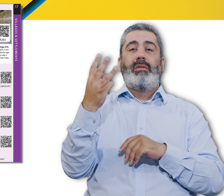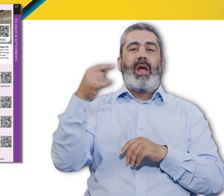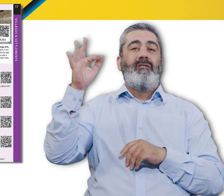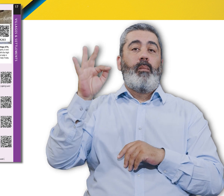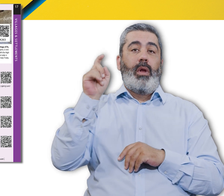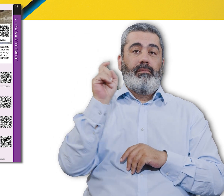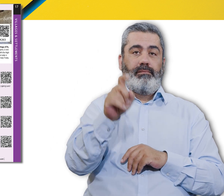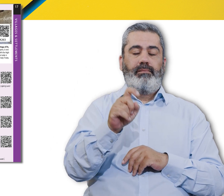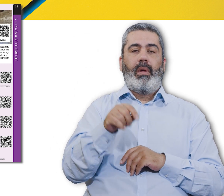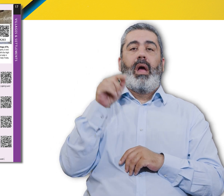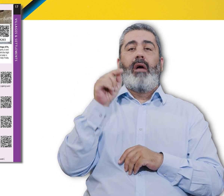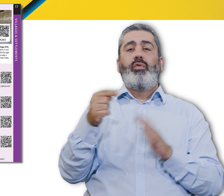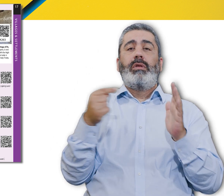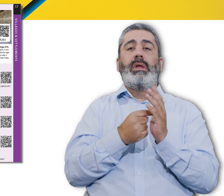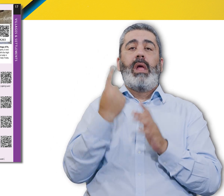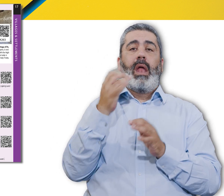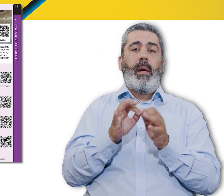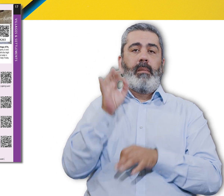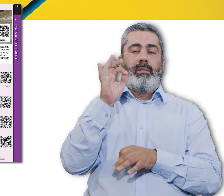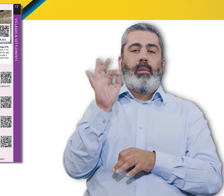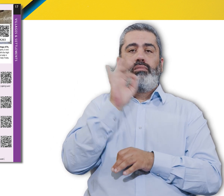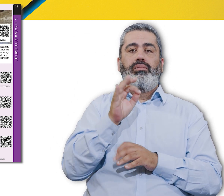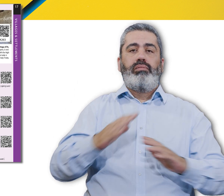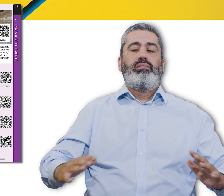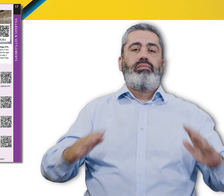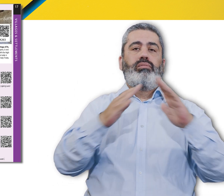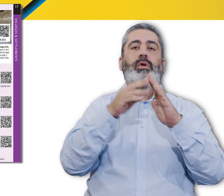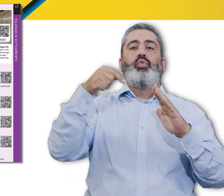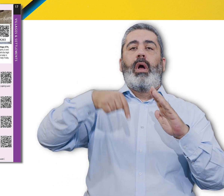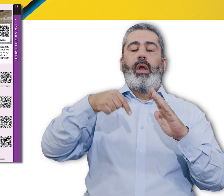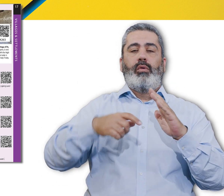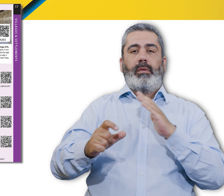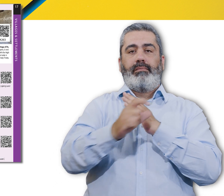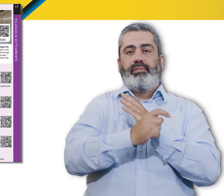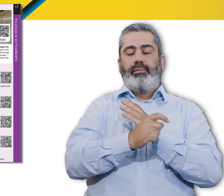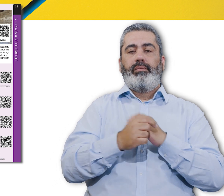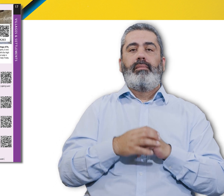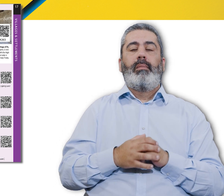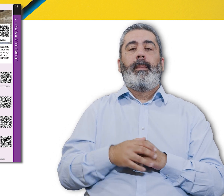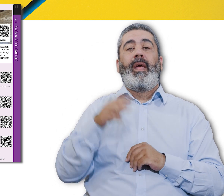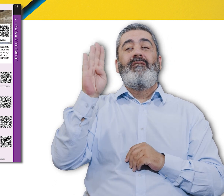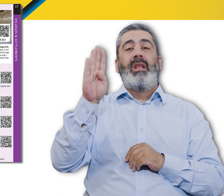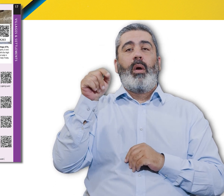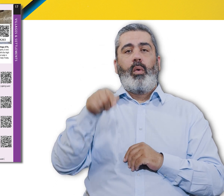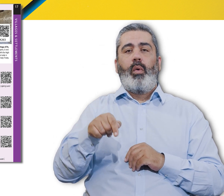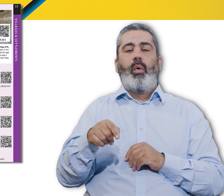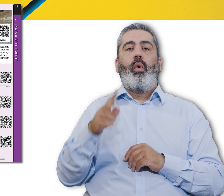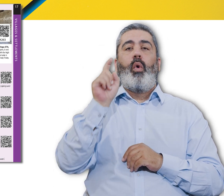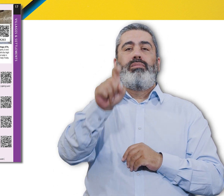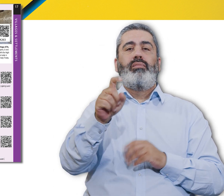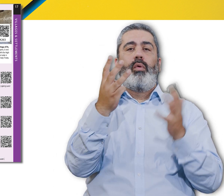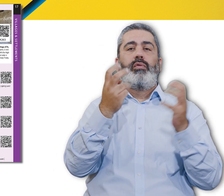farm. Flabury, number 83. It is located at an altitude of 1.001 m, built on the slope of